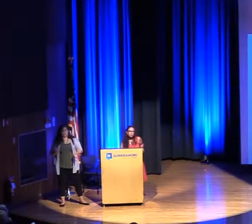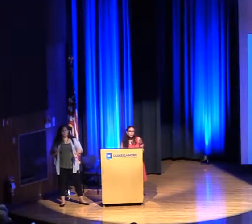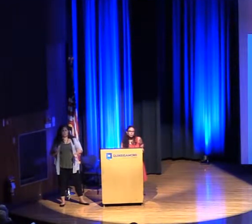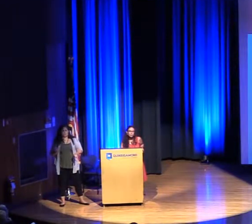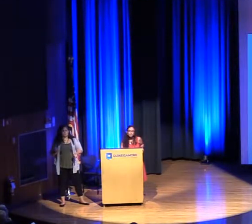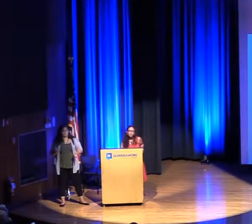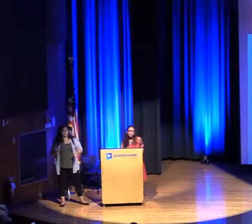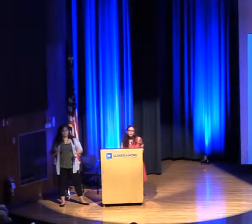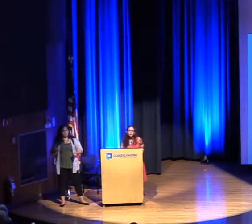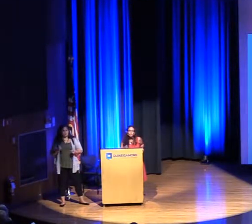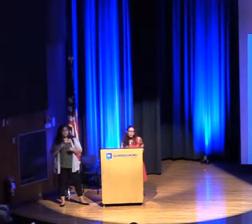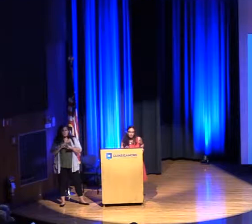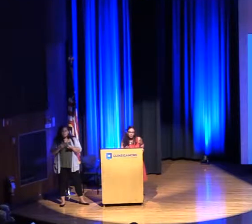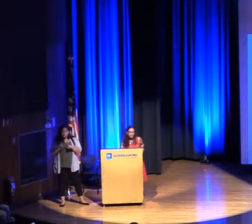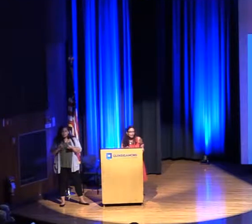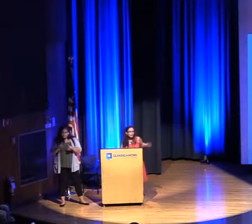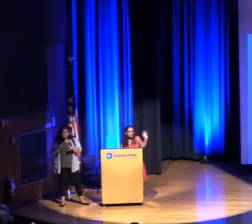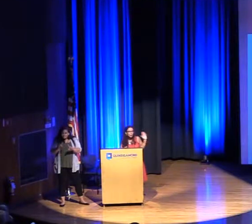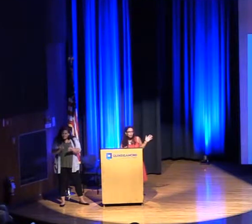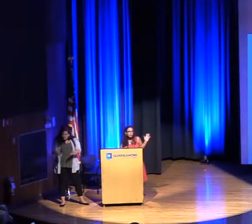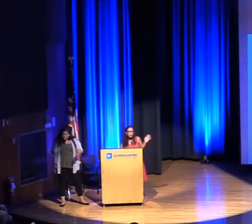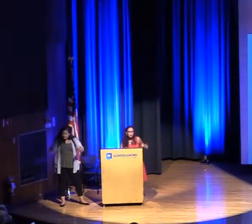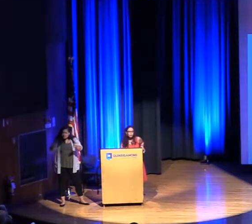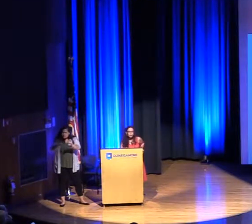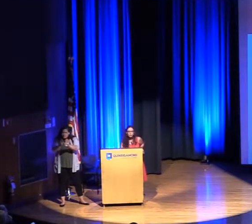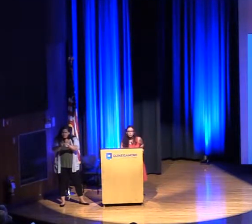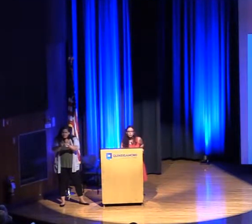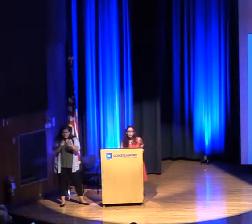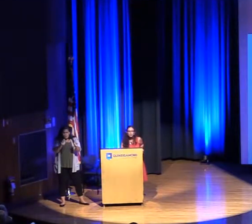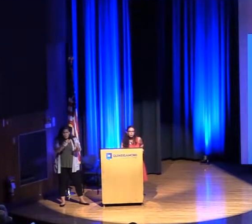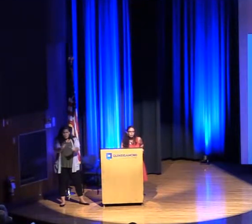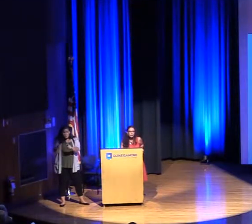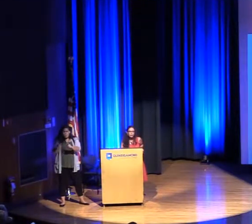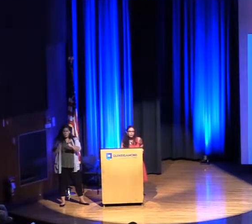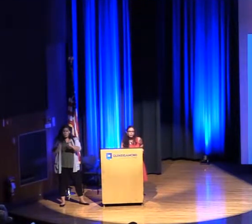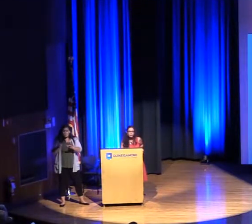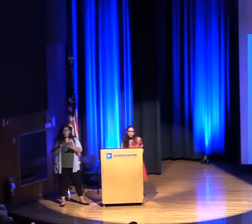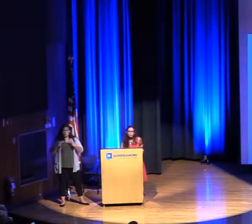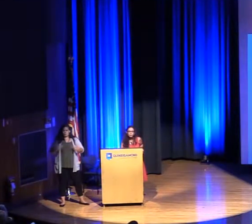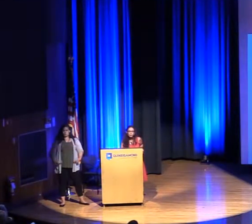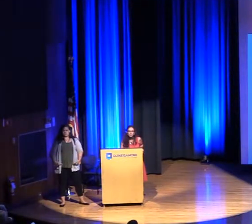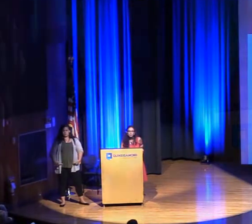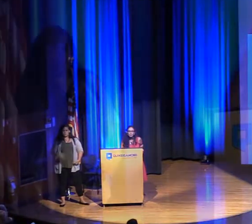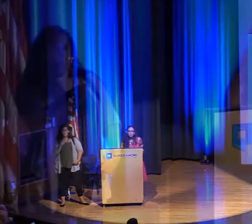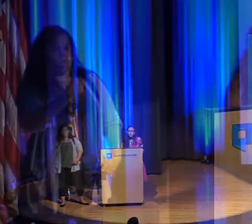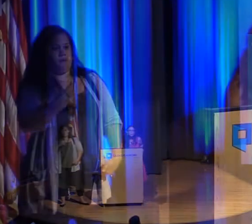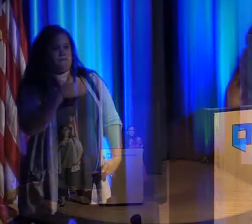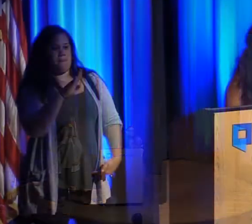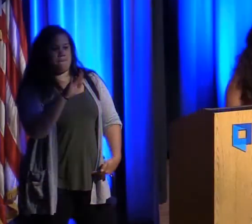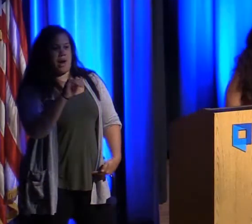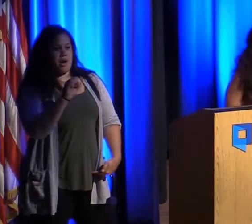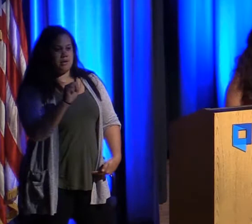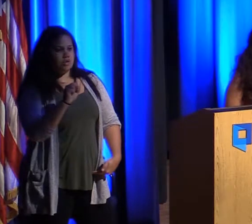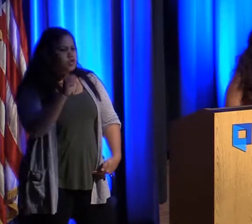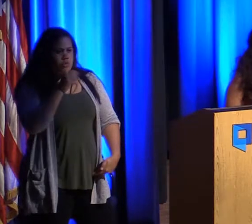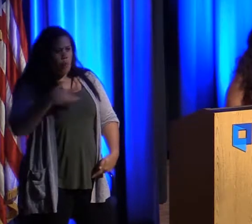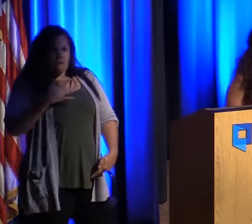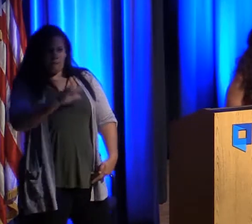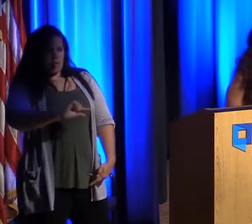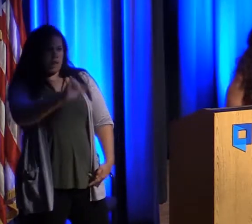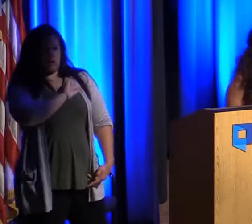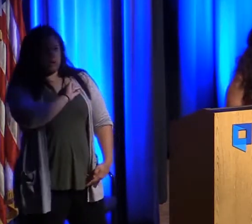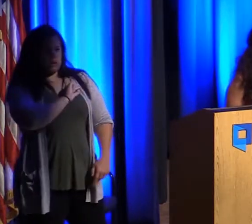But if we can remember that we are all human, we all have bias, okay? And so we shouldn't feel guilty about